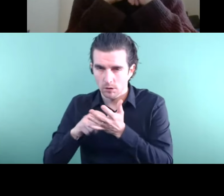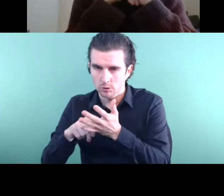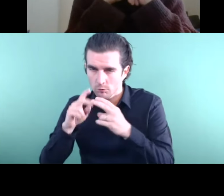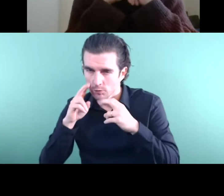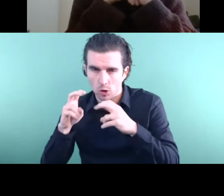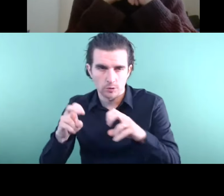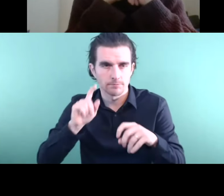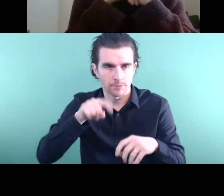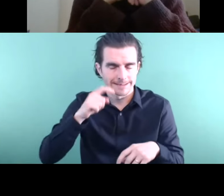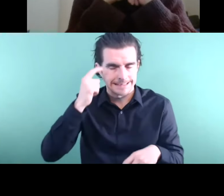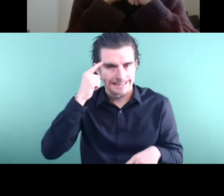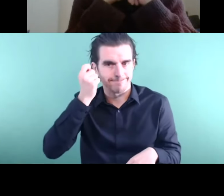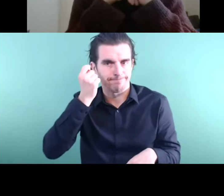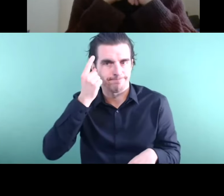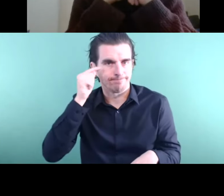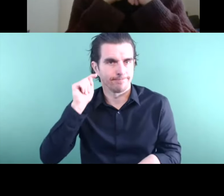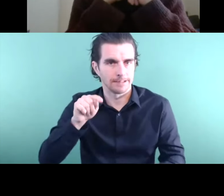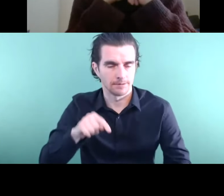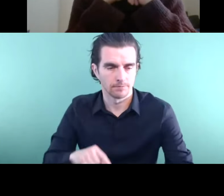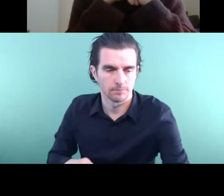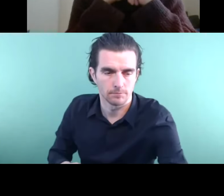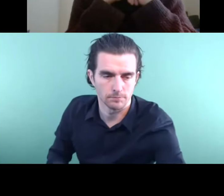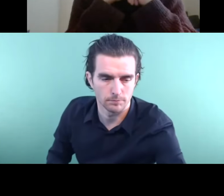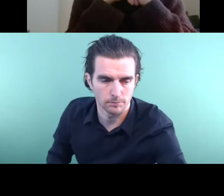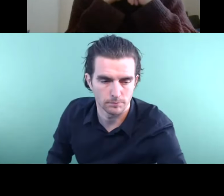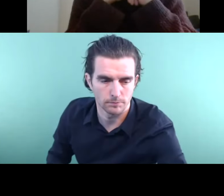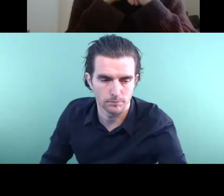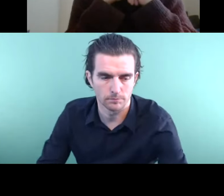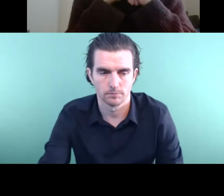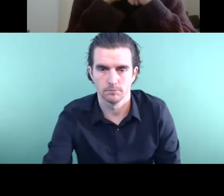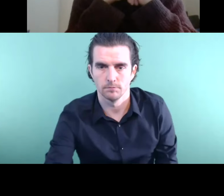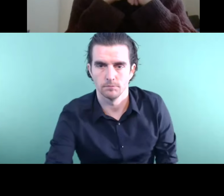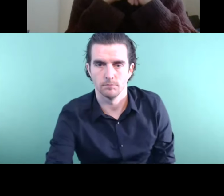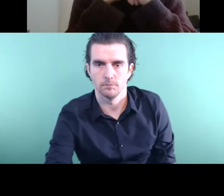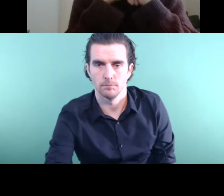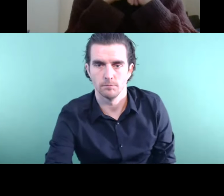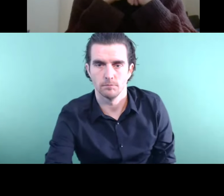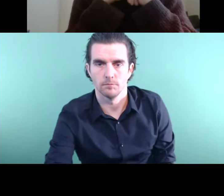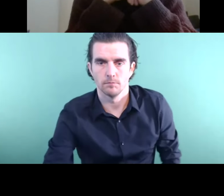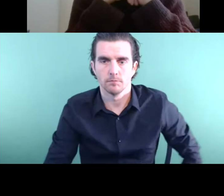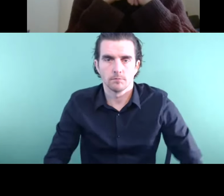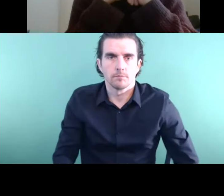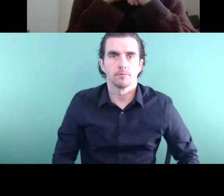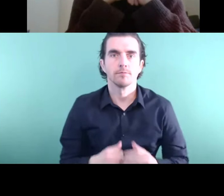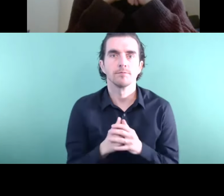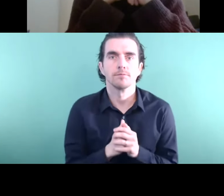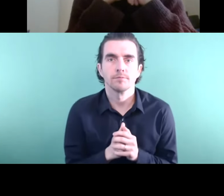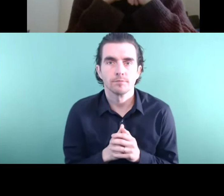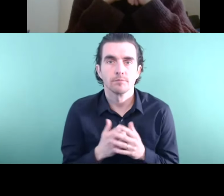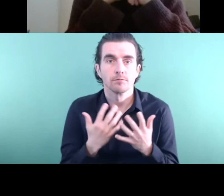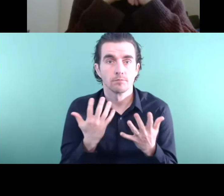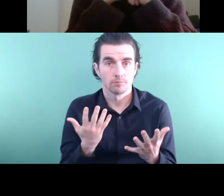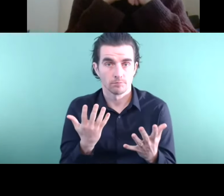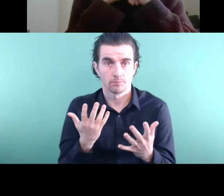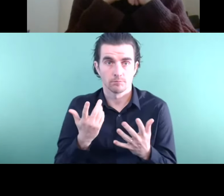how these are defined. It's a bit knowing the players in the field, to call it in terms of Bourdieu. And of